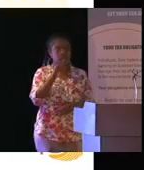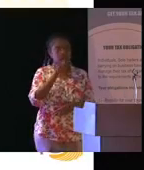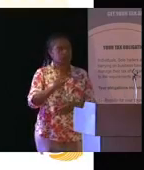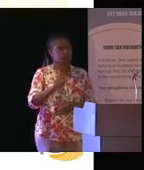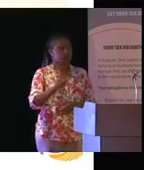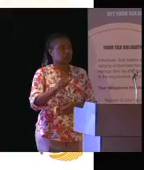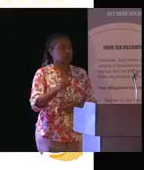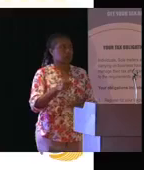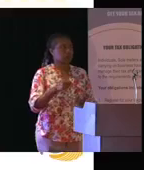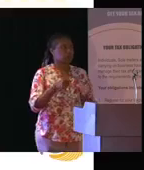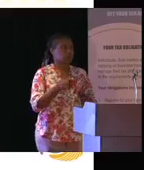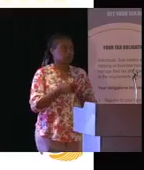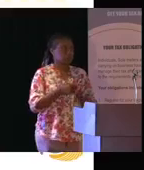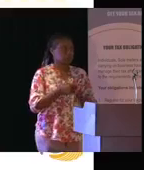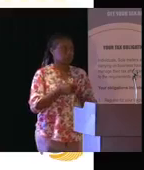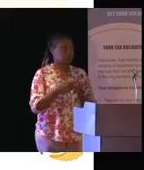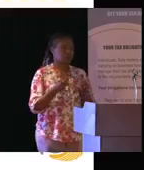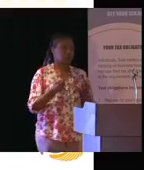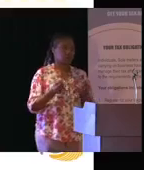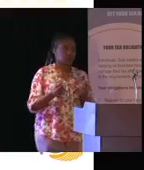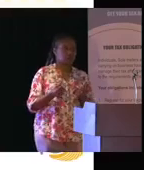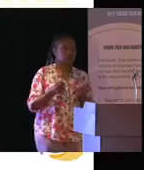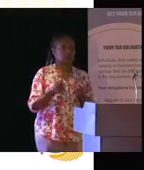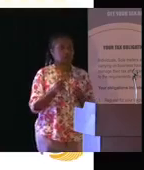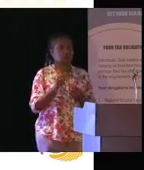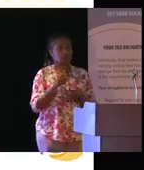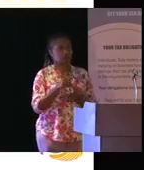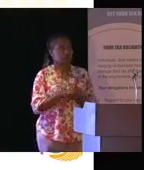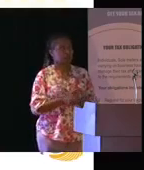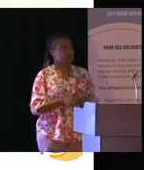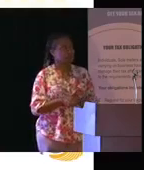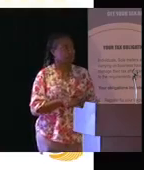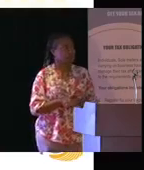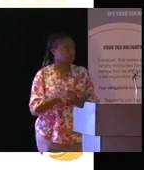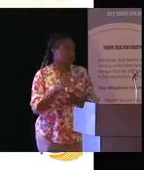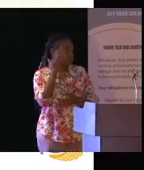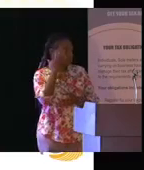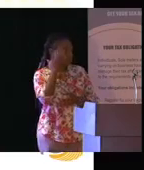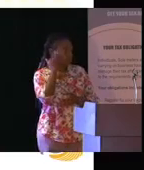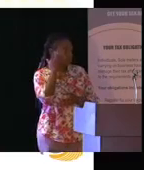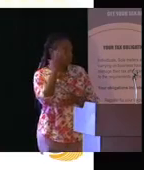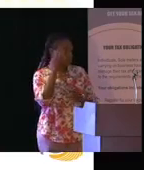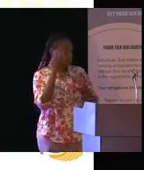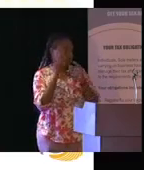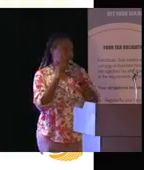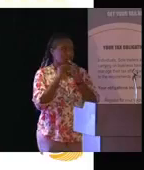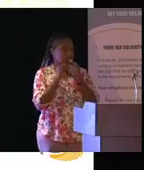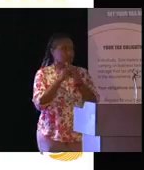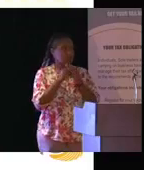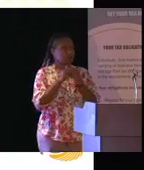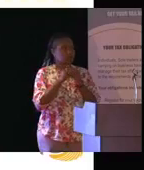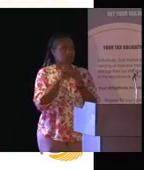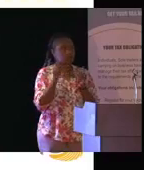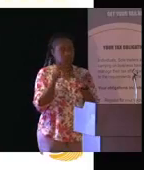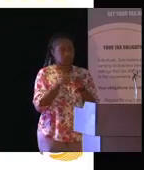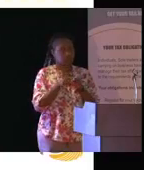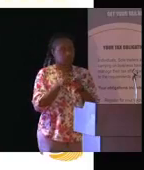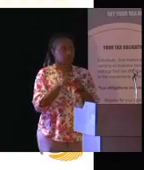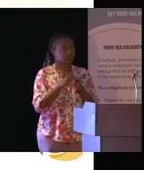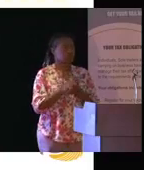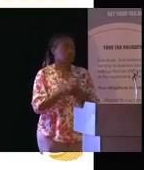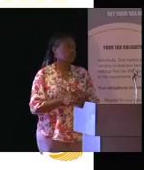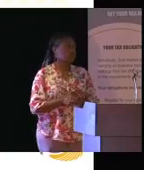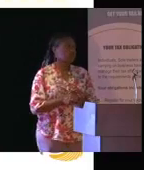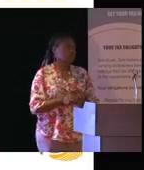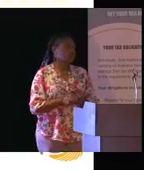and we are exploring the mobile banking payment option. So that is one of the working in